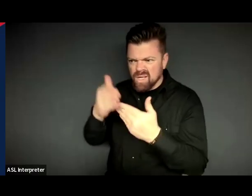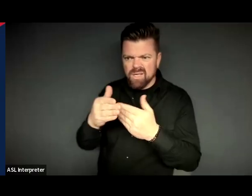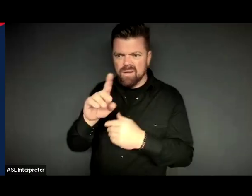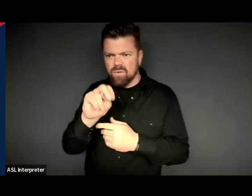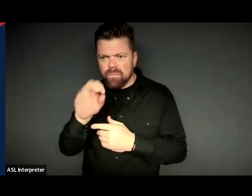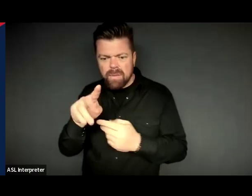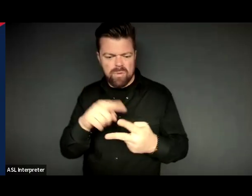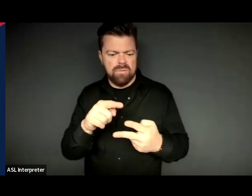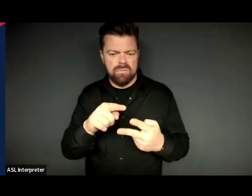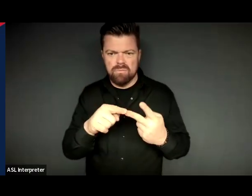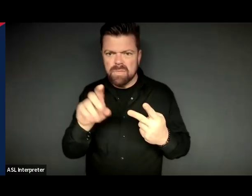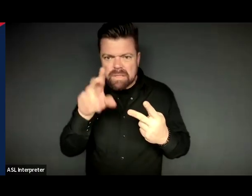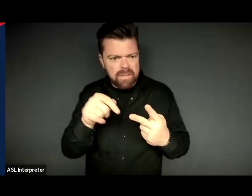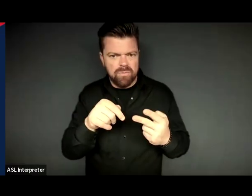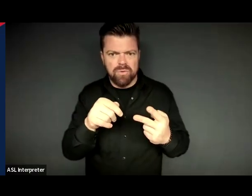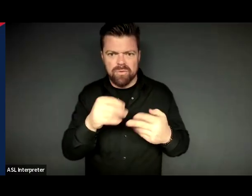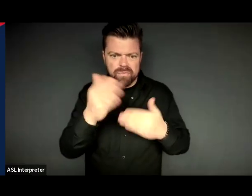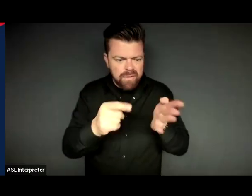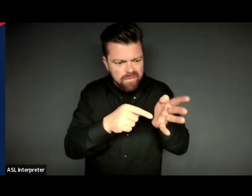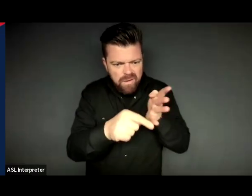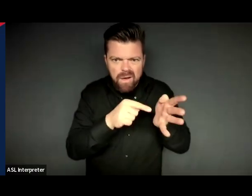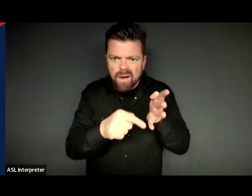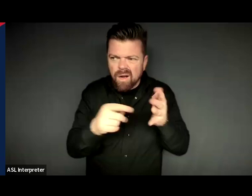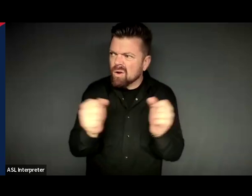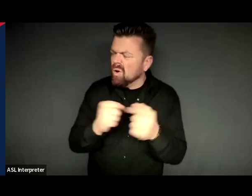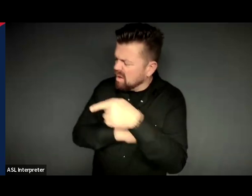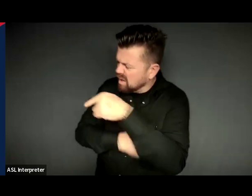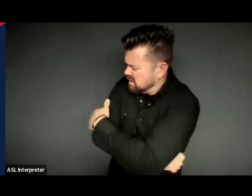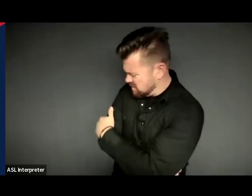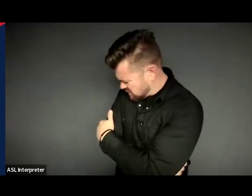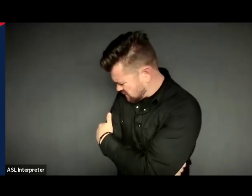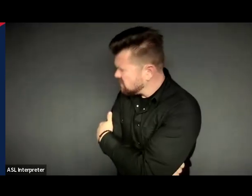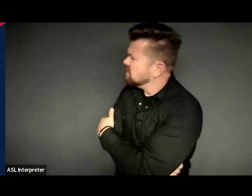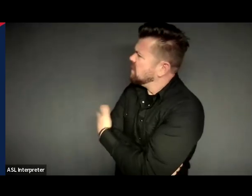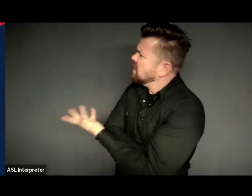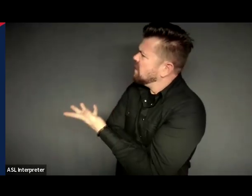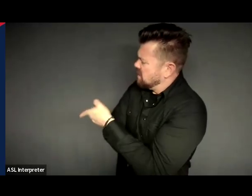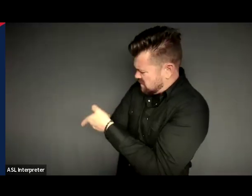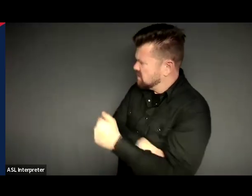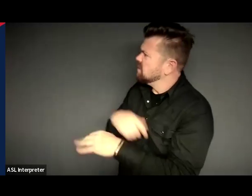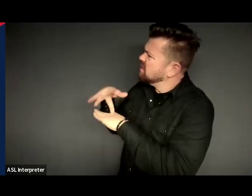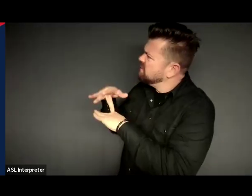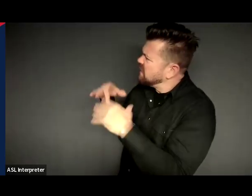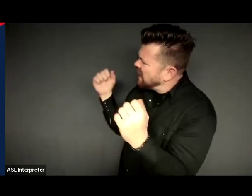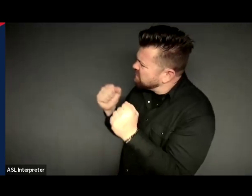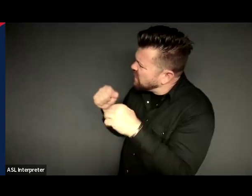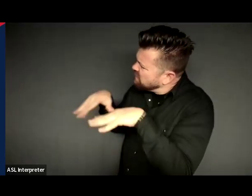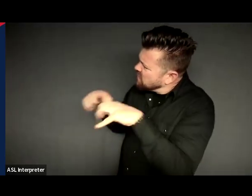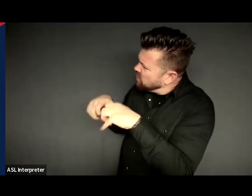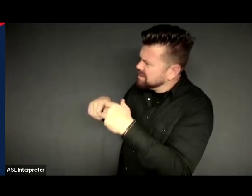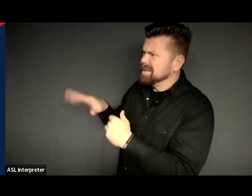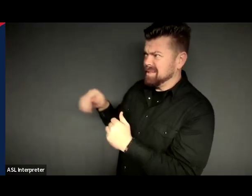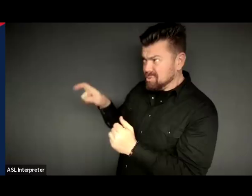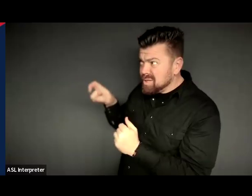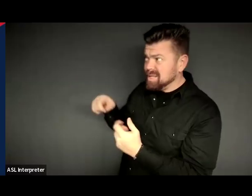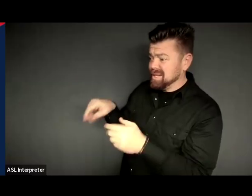feet are just frozen. And I'm like, dude, you've got to wear shoes and socks. You've got to